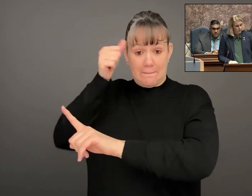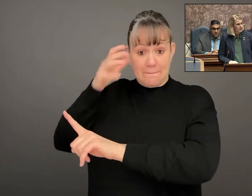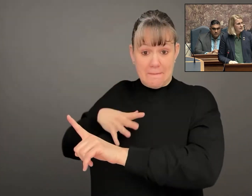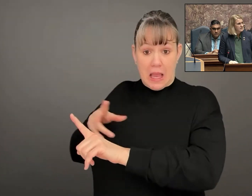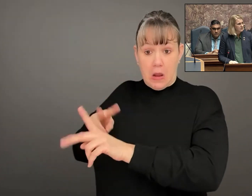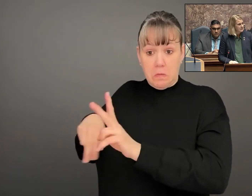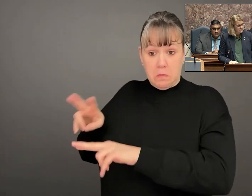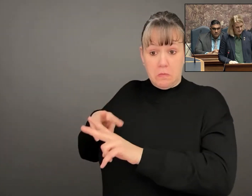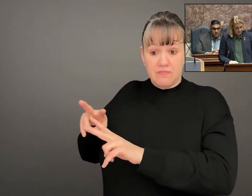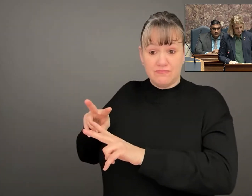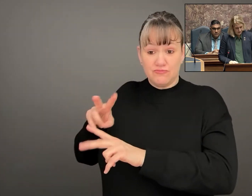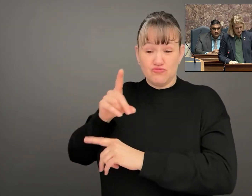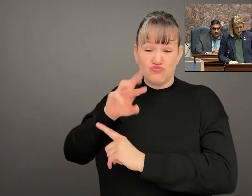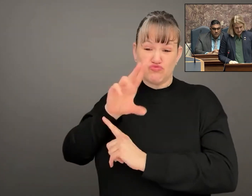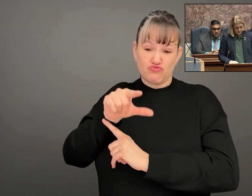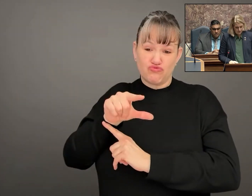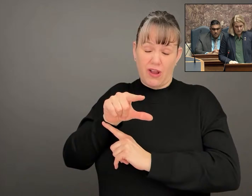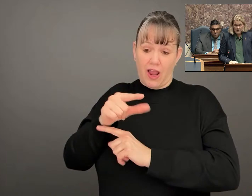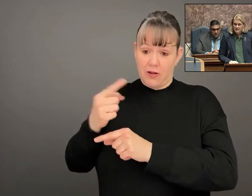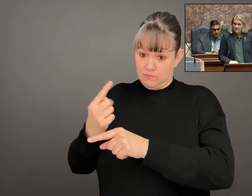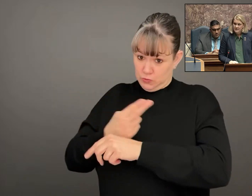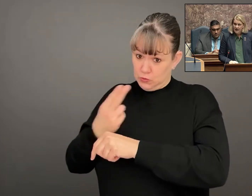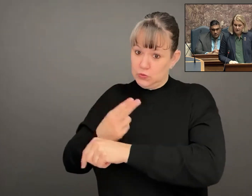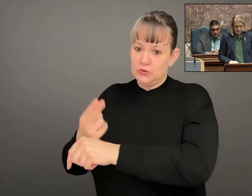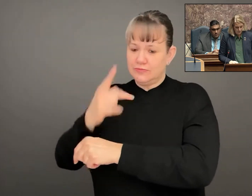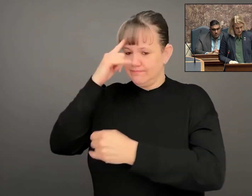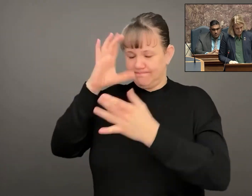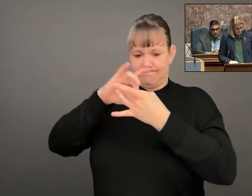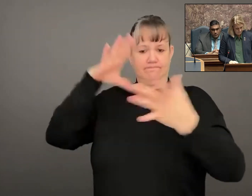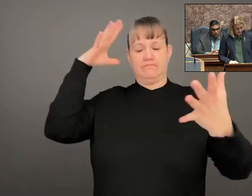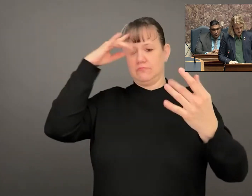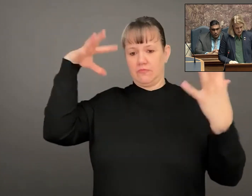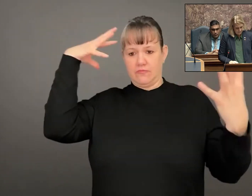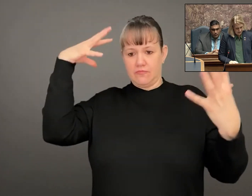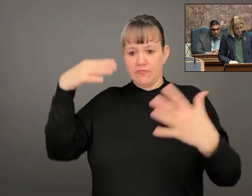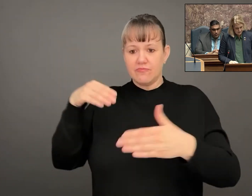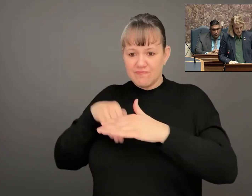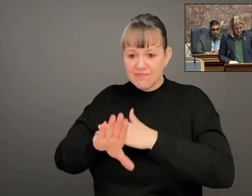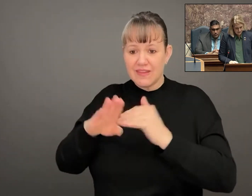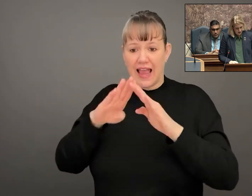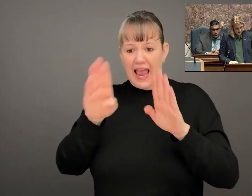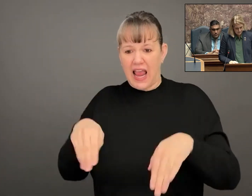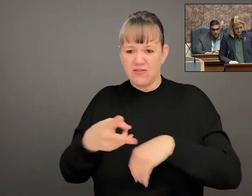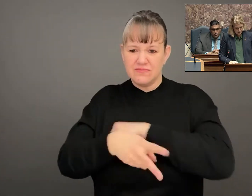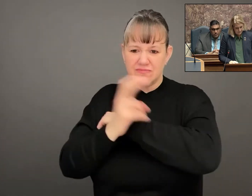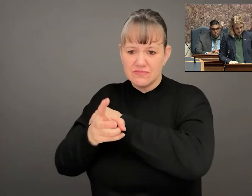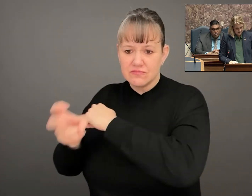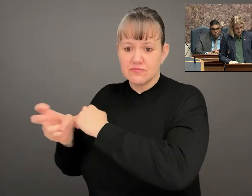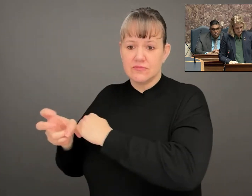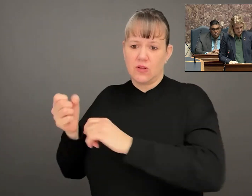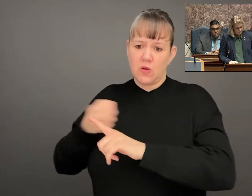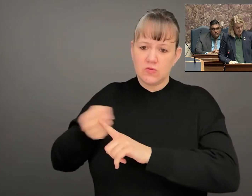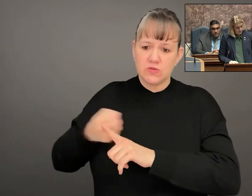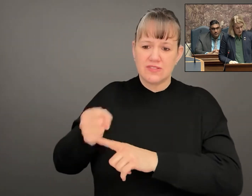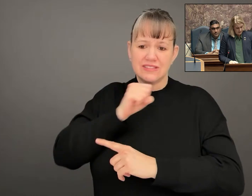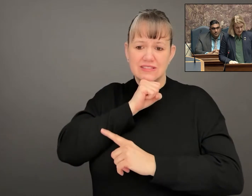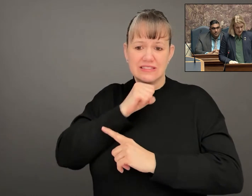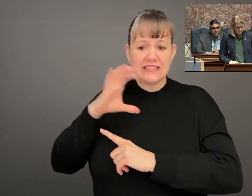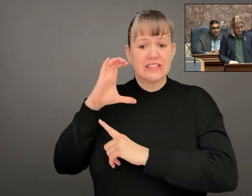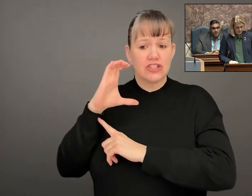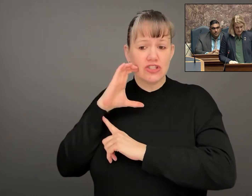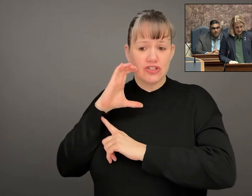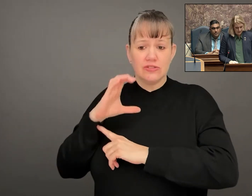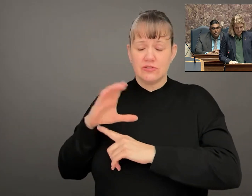where he brutally assaulted a senior and terrorized an entire neighborhood. The man was taken to the hospital to be assessed, and while